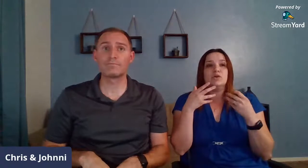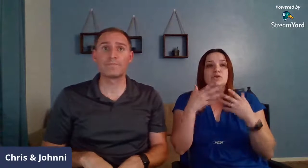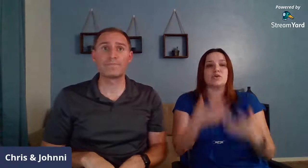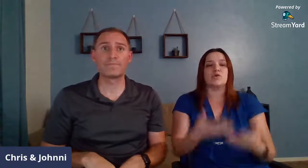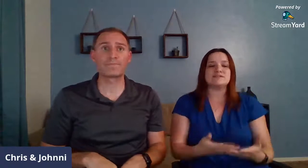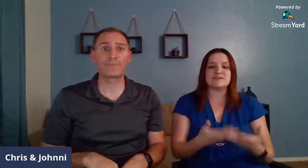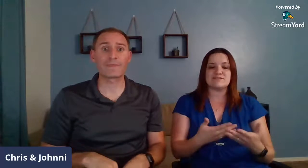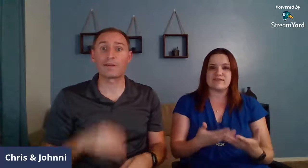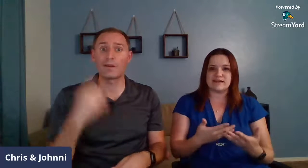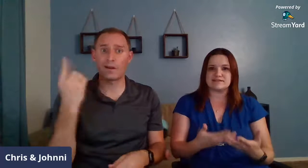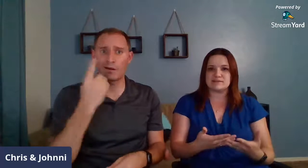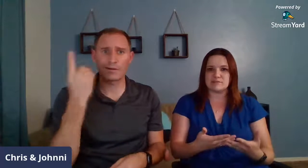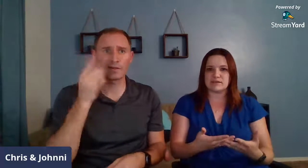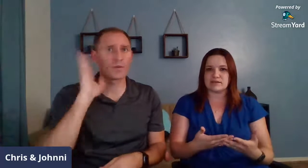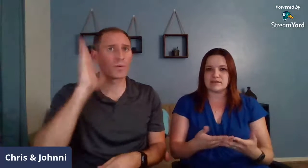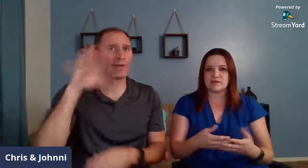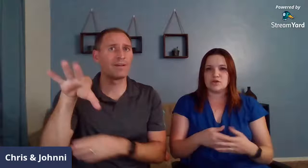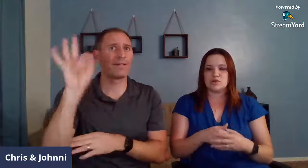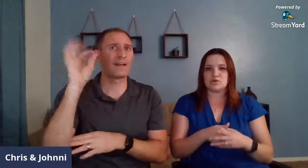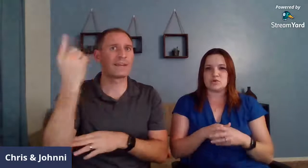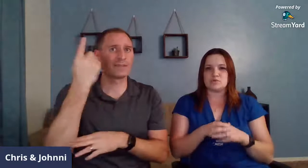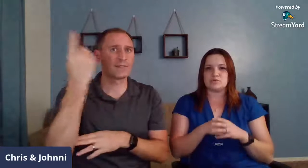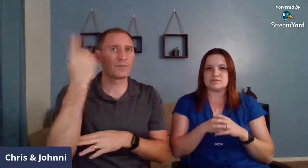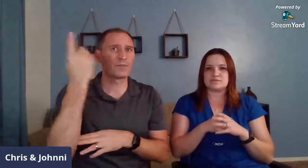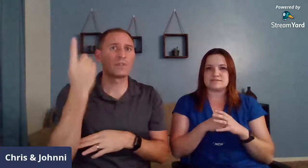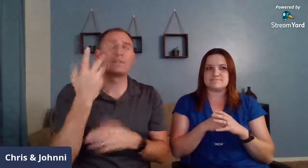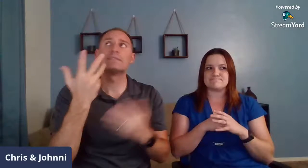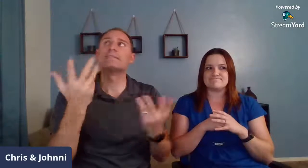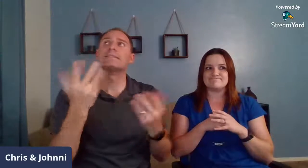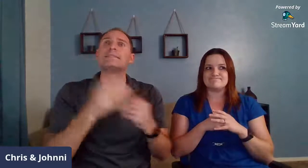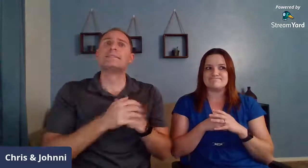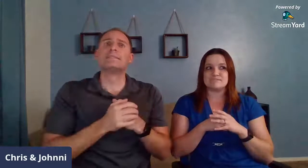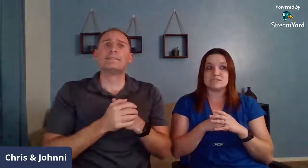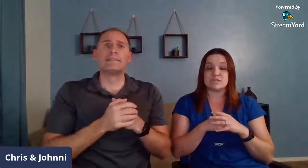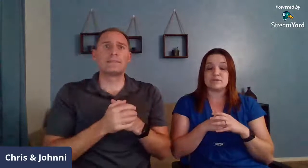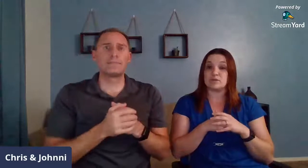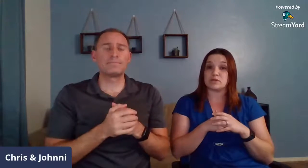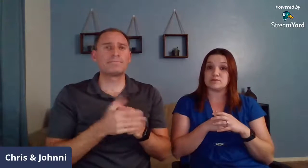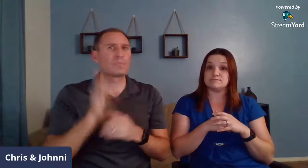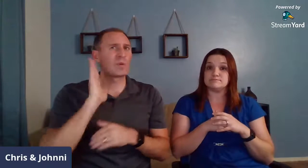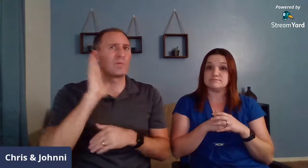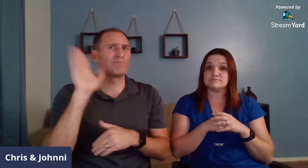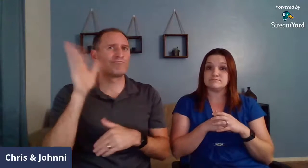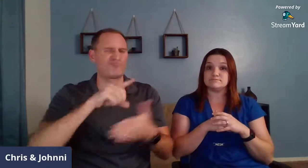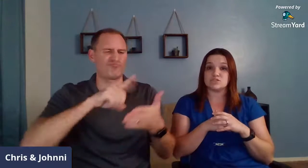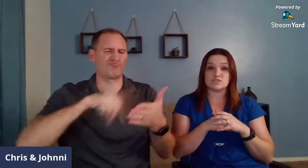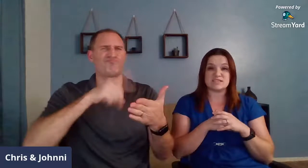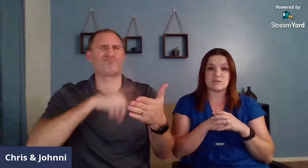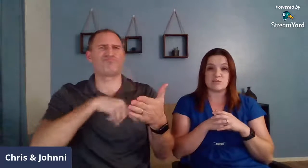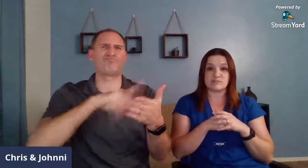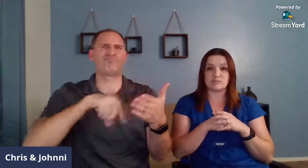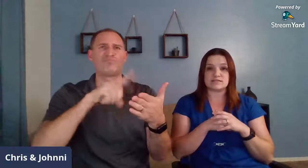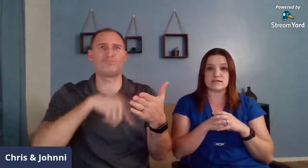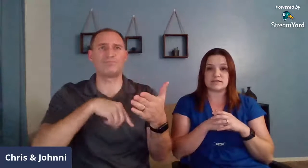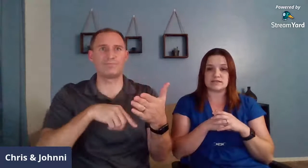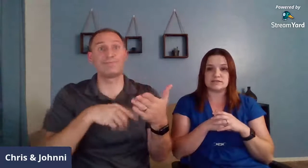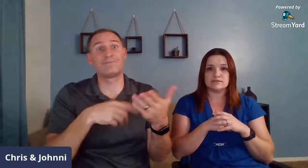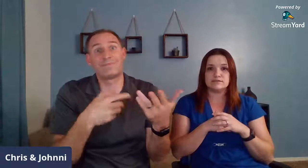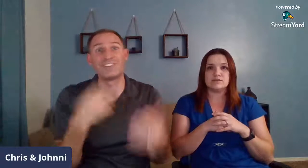You're always going to find somebody who's going to be critical. There's always that one person out there